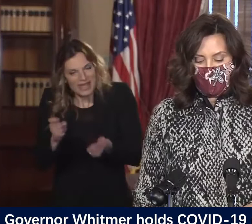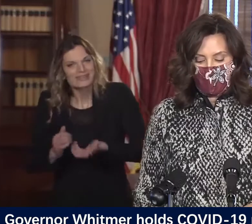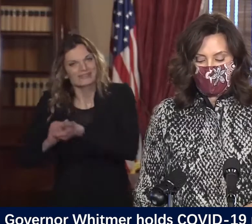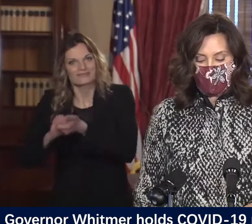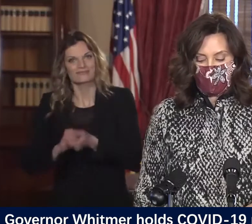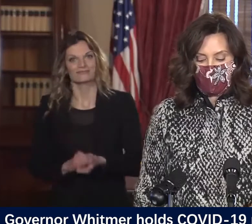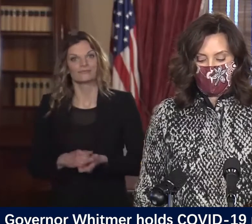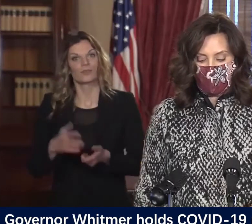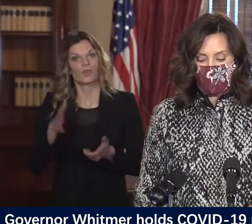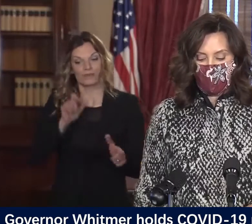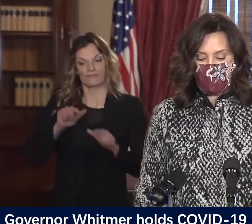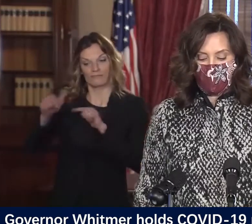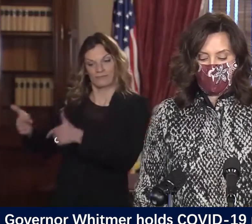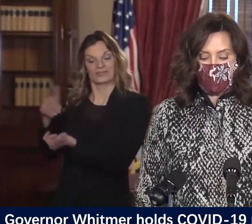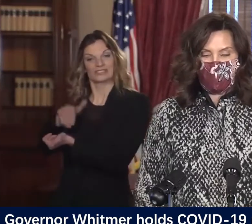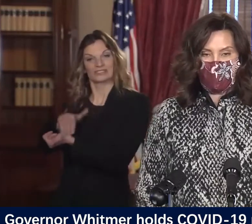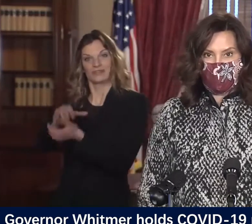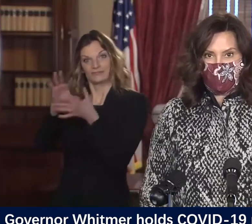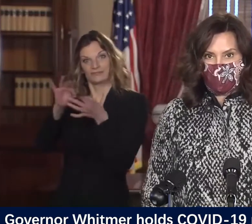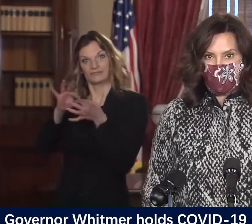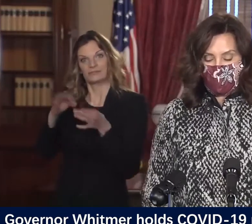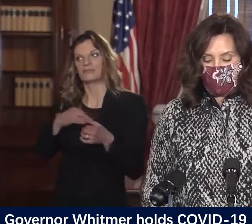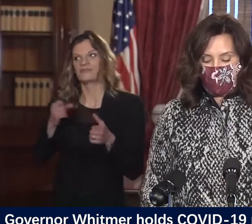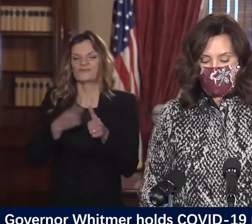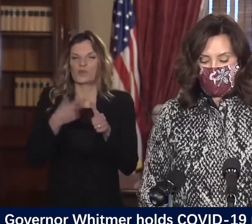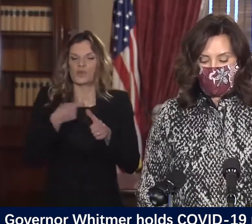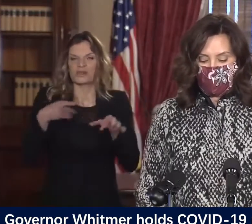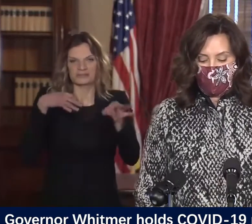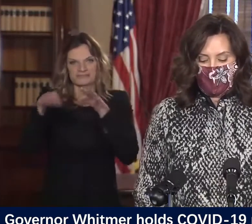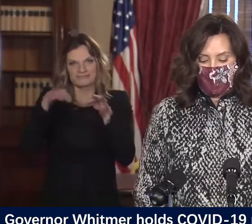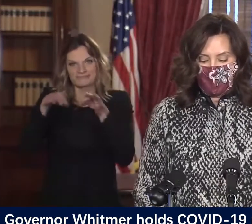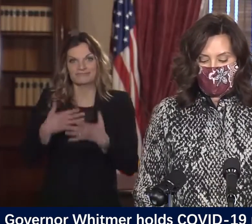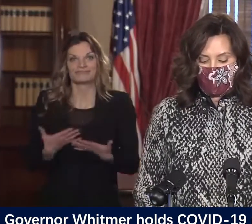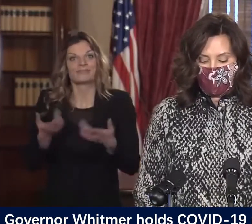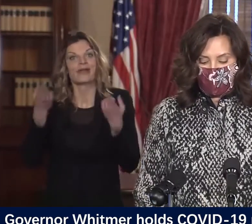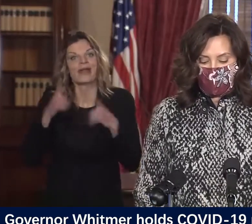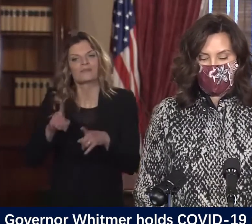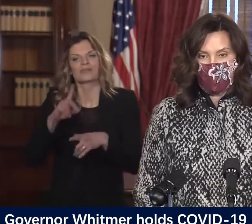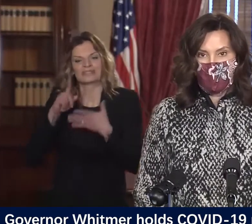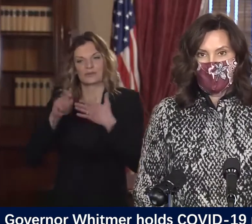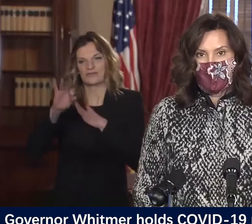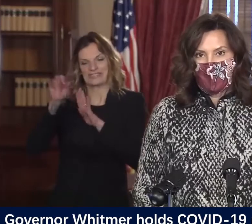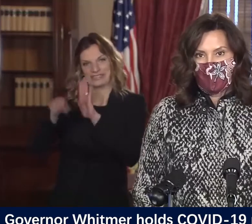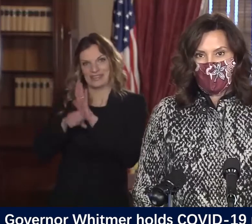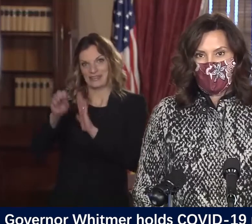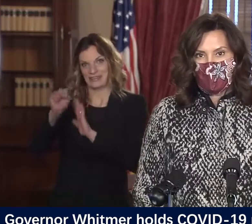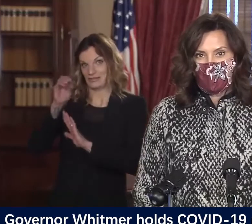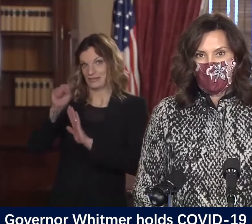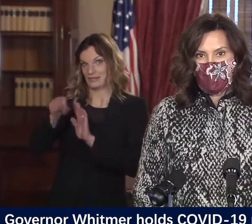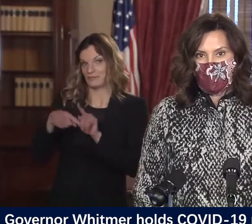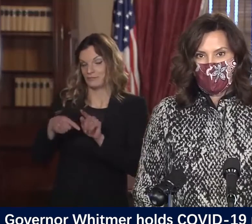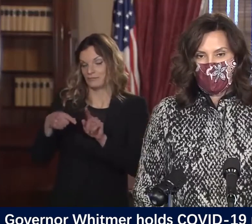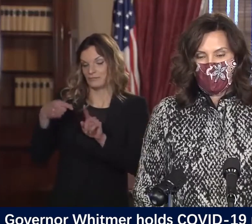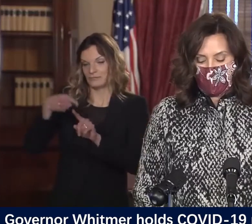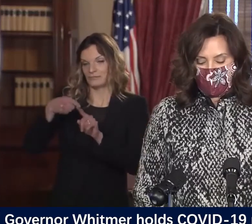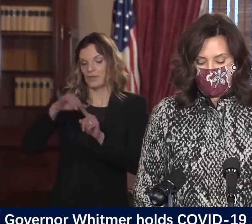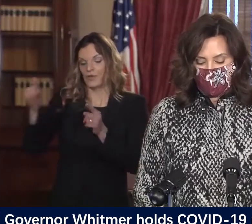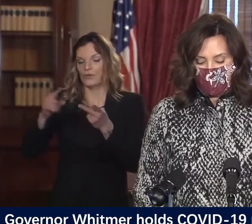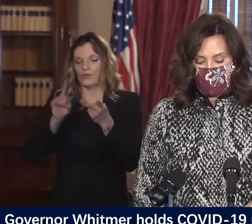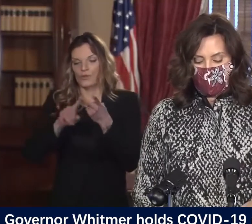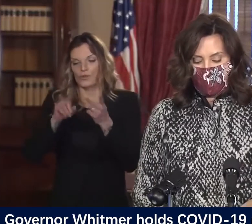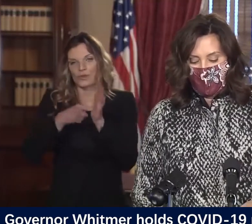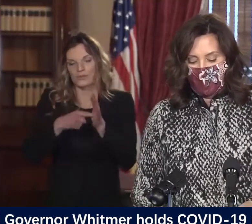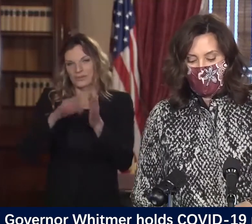want to end by discussing the recent threats against the Secretary of State, Jocelyn Benson, Representative Cynthia